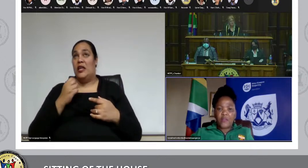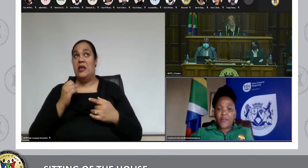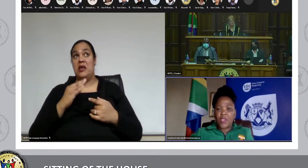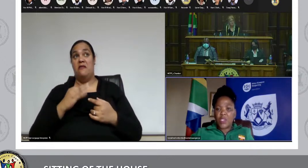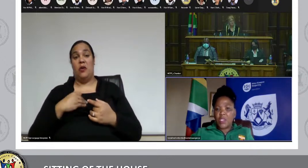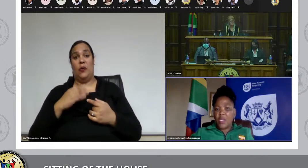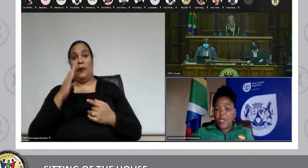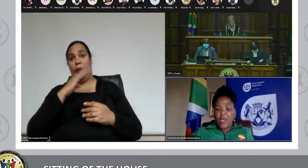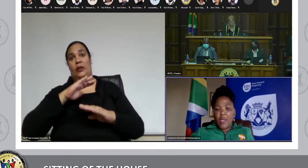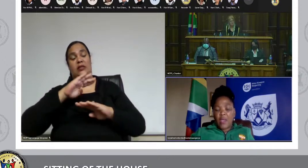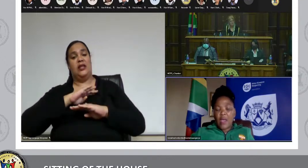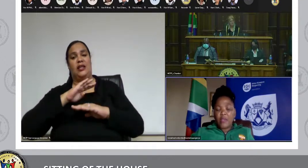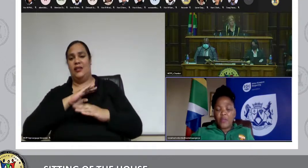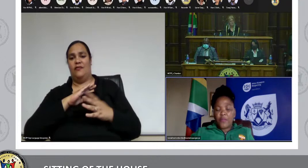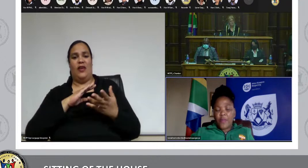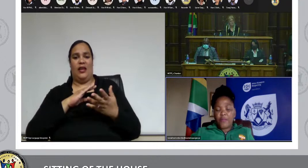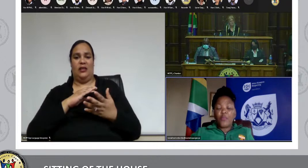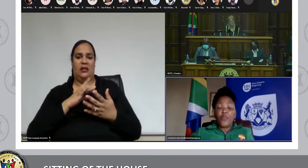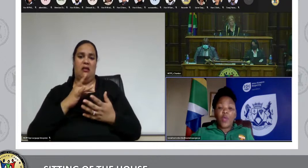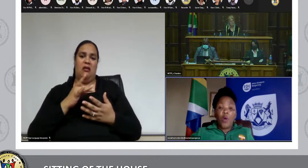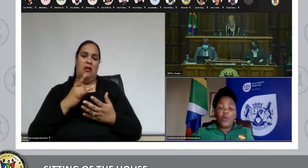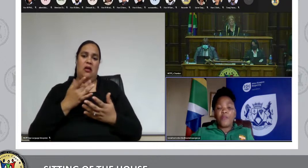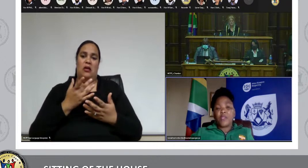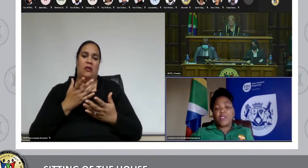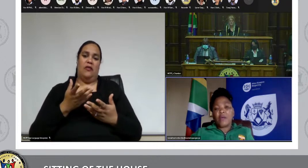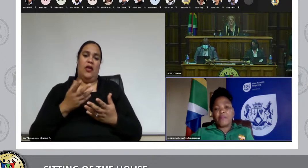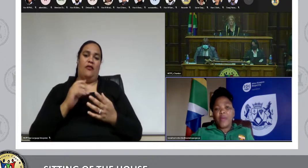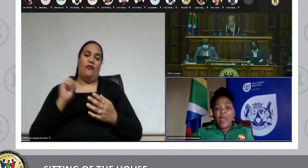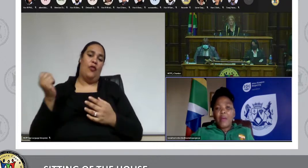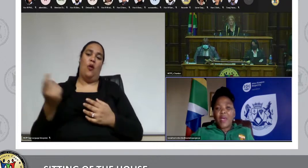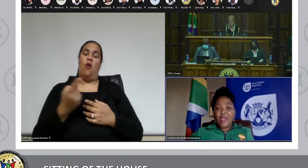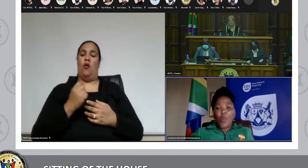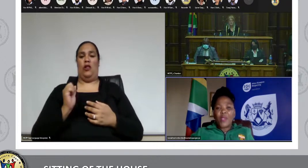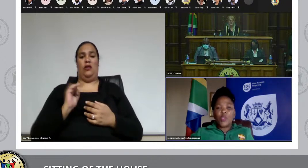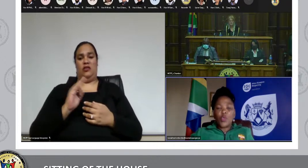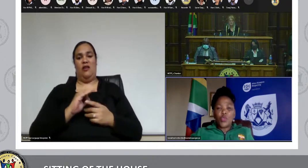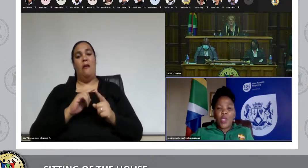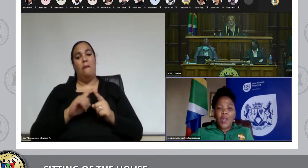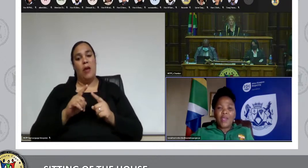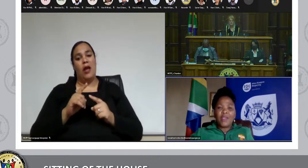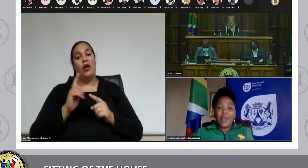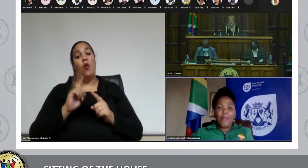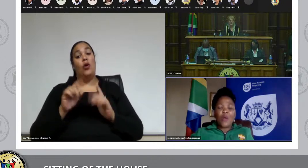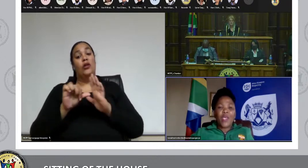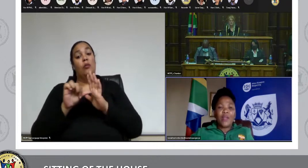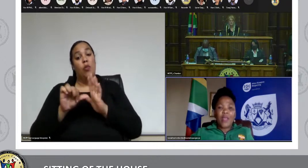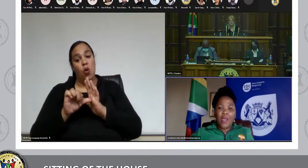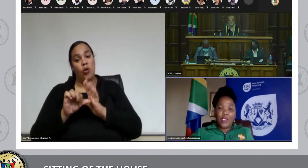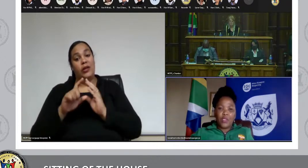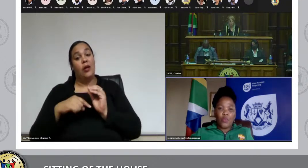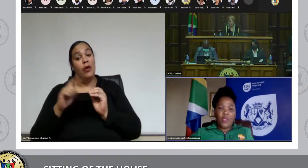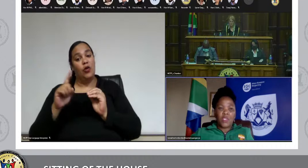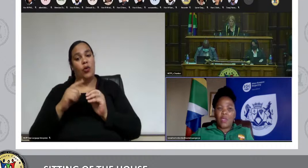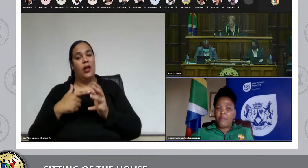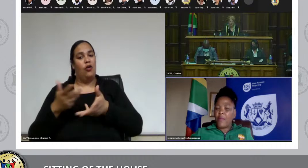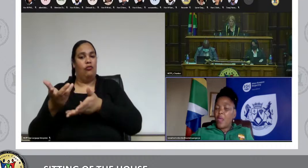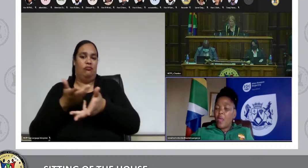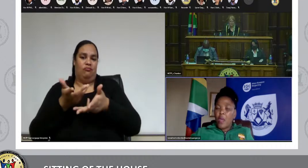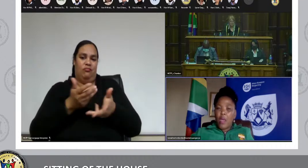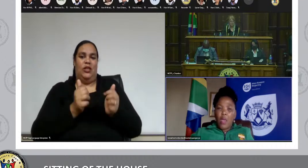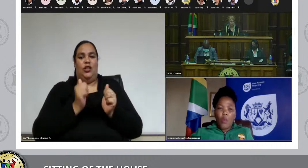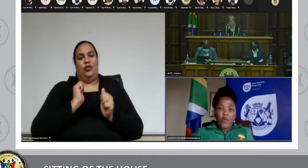a satisfactory kind of for the whole of the staff. But what is crucial is about engaging with the